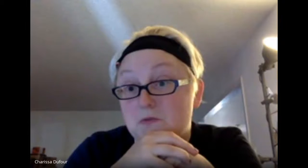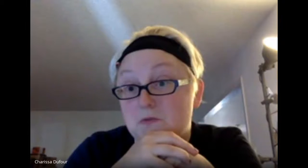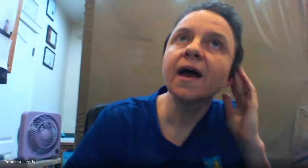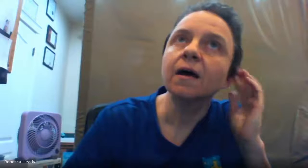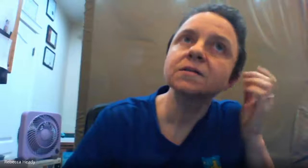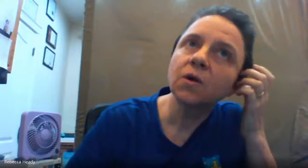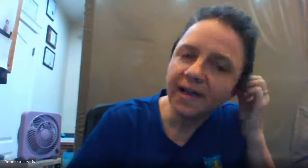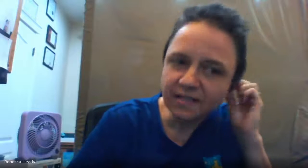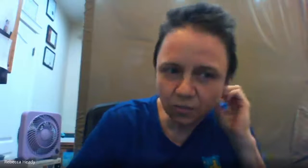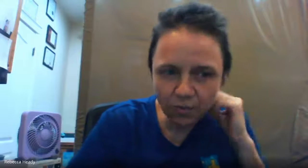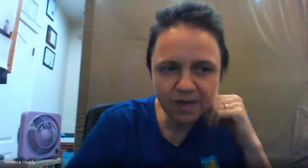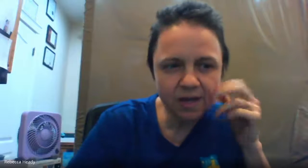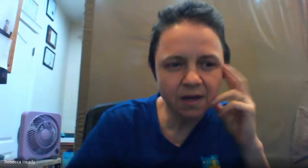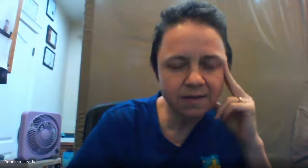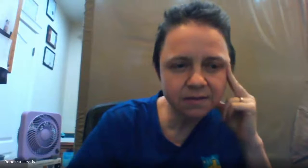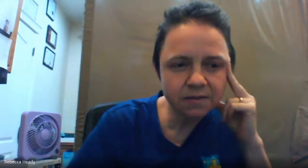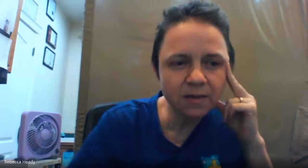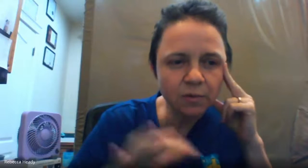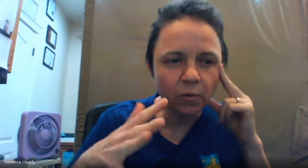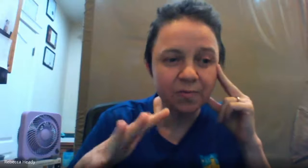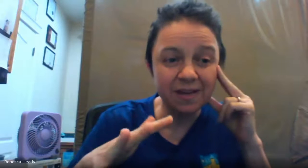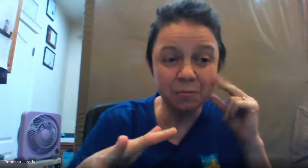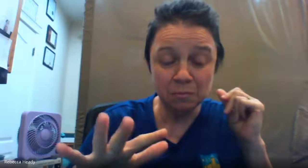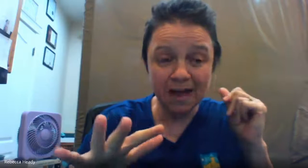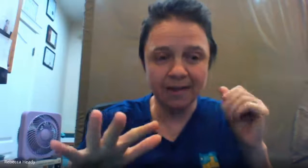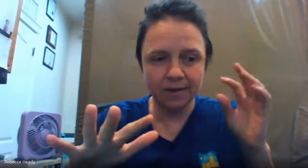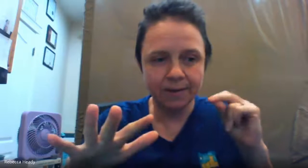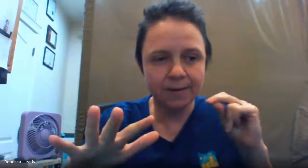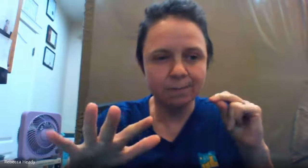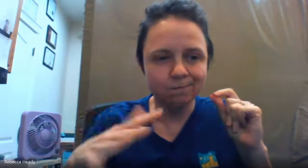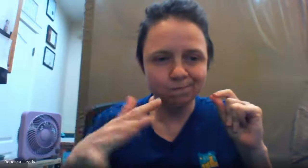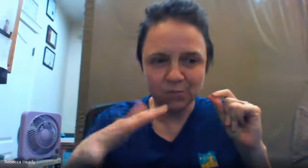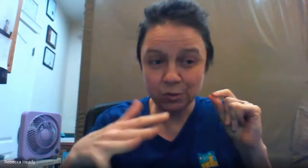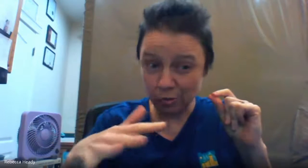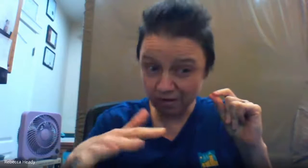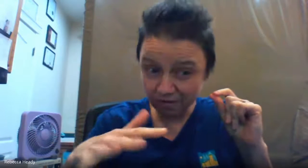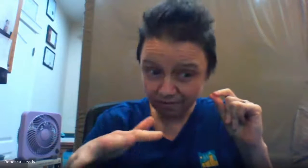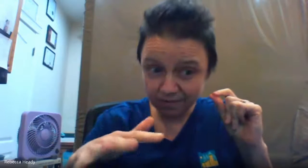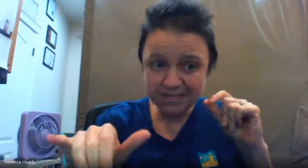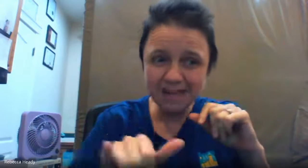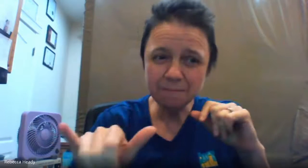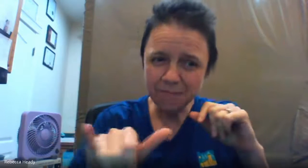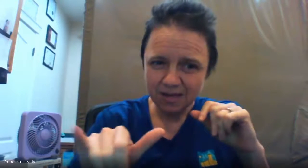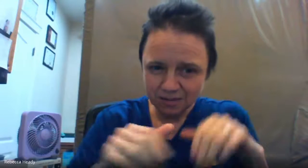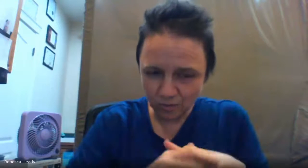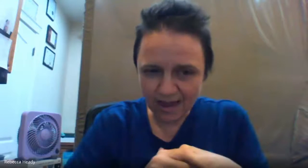So yeah, so I guess it would be similar would be like sort of the same. Mhm. So